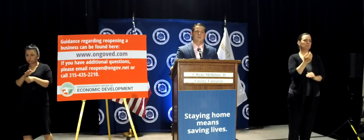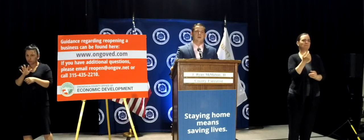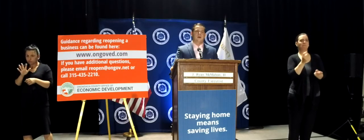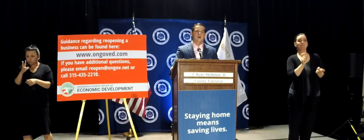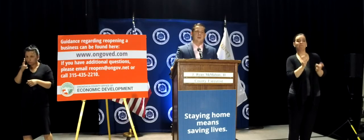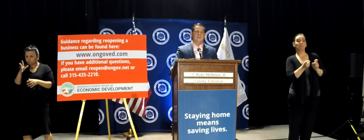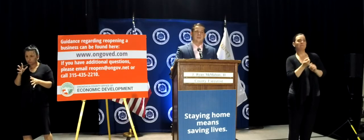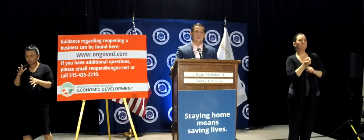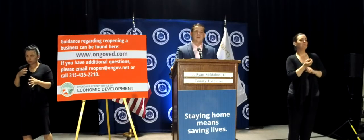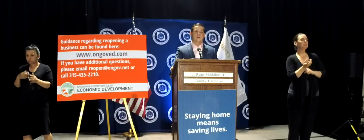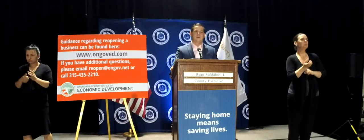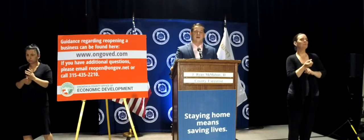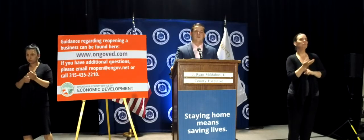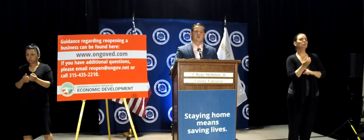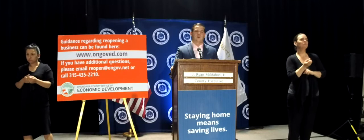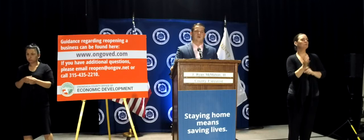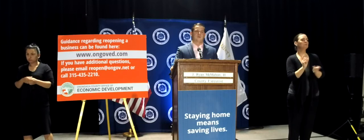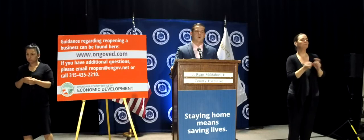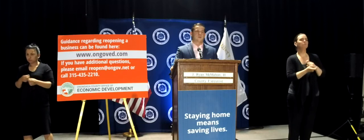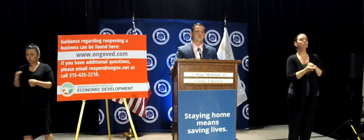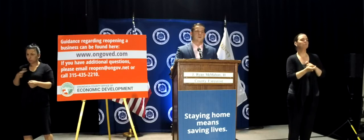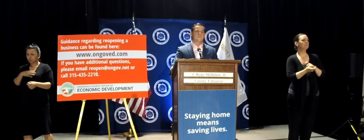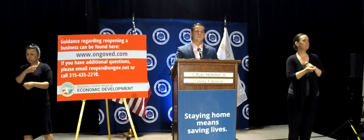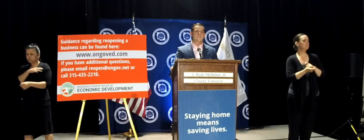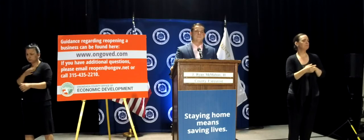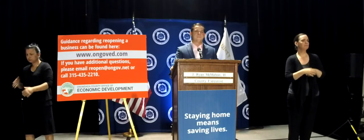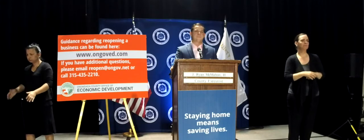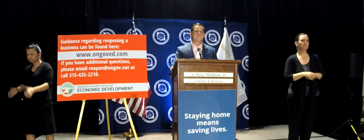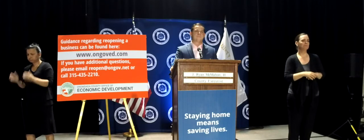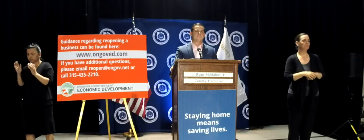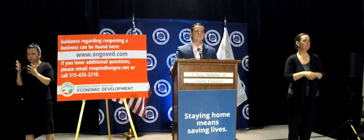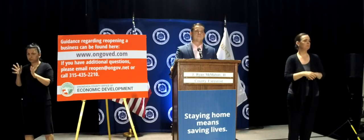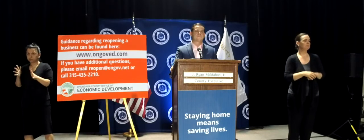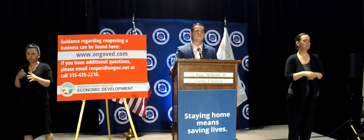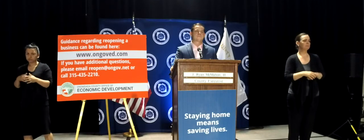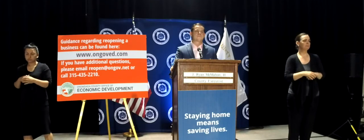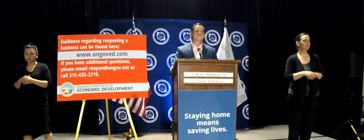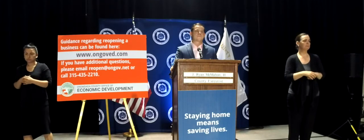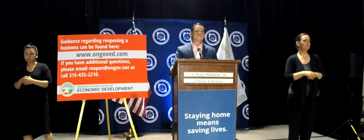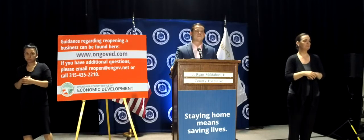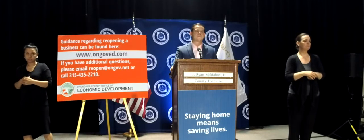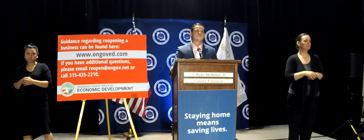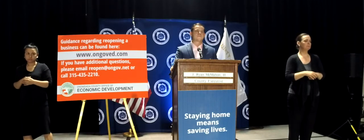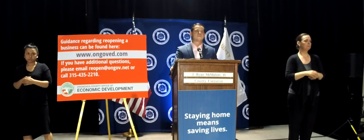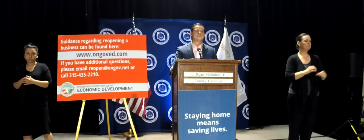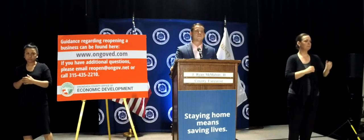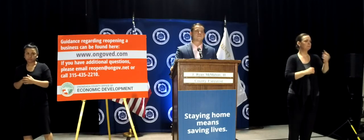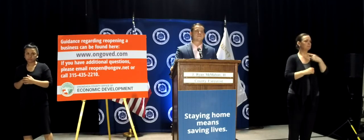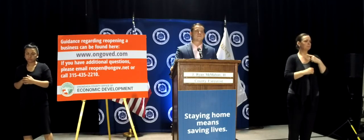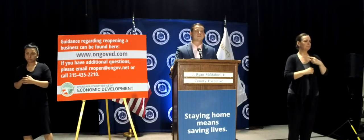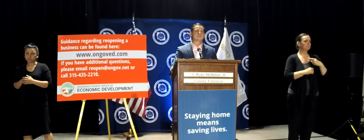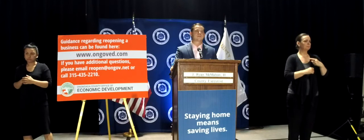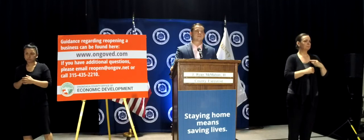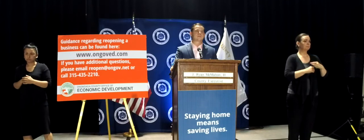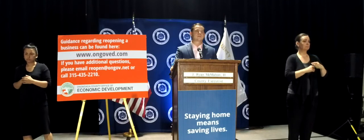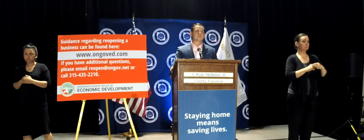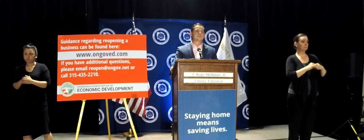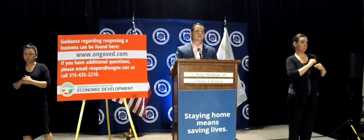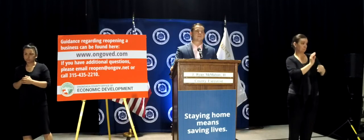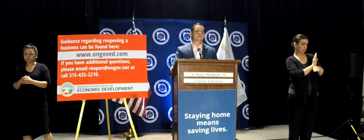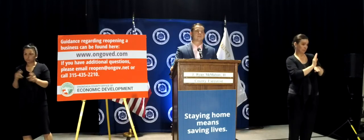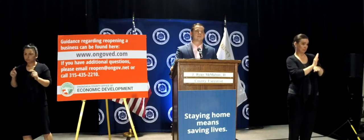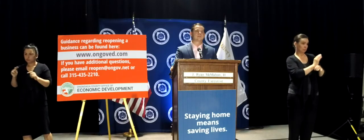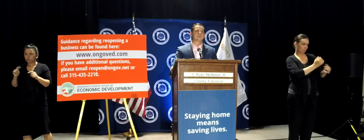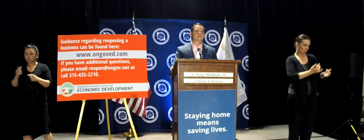but a lot of folks working from home still. For these industries that are in limbo, you've talked about